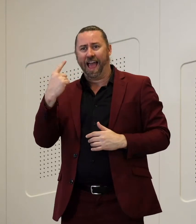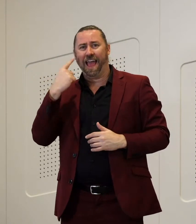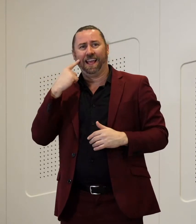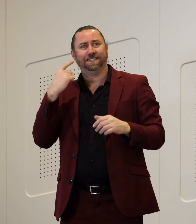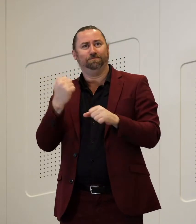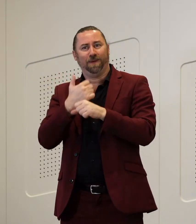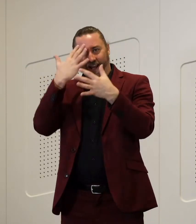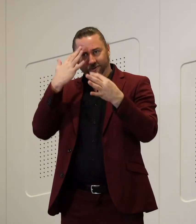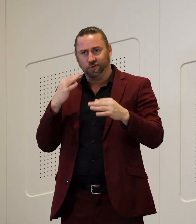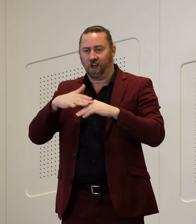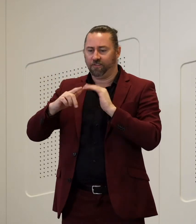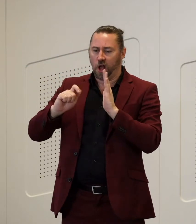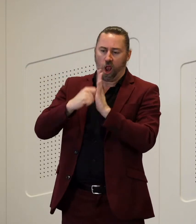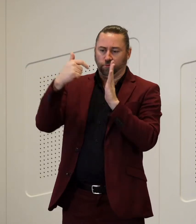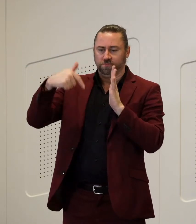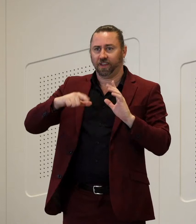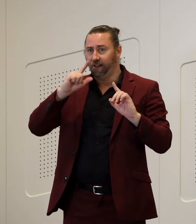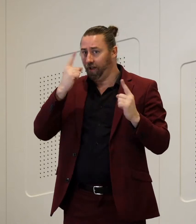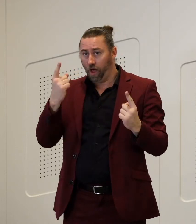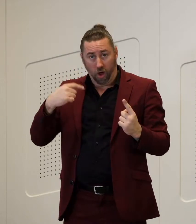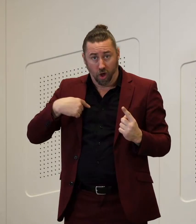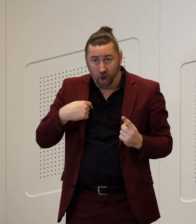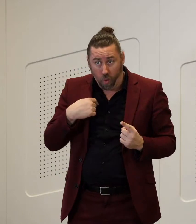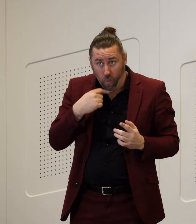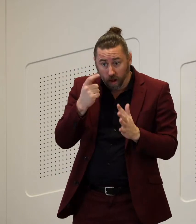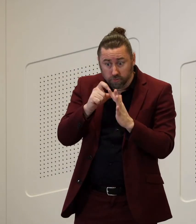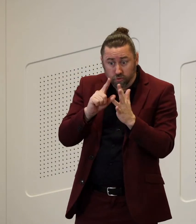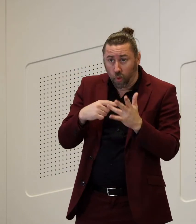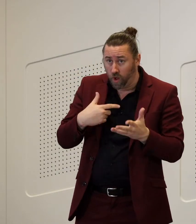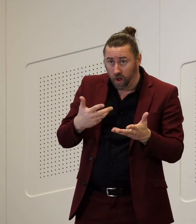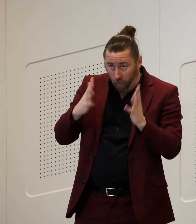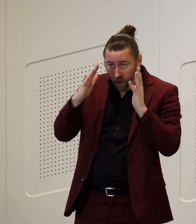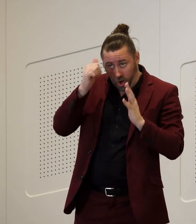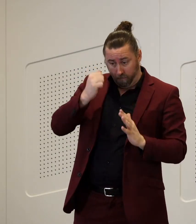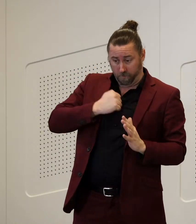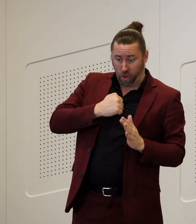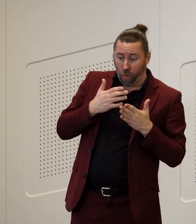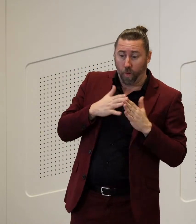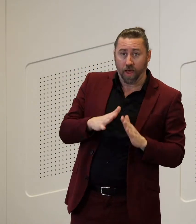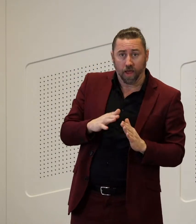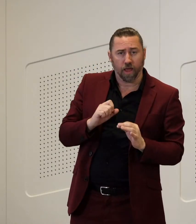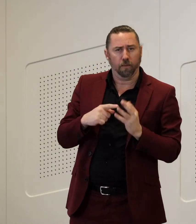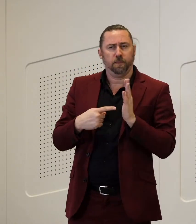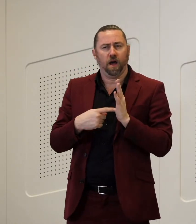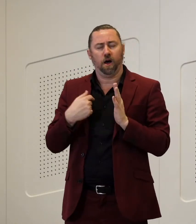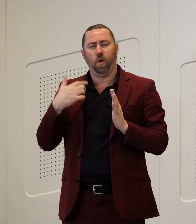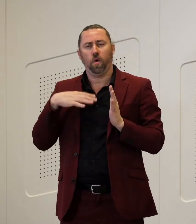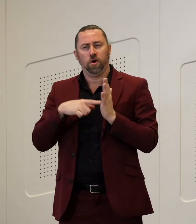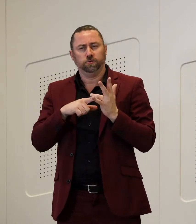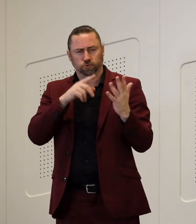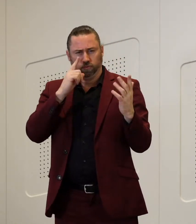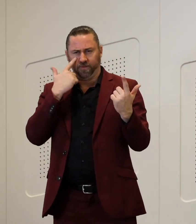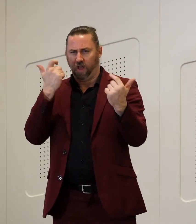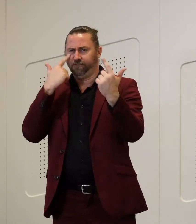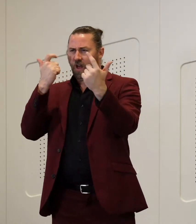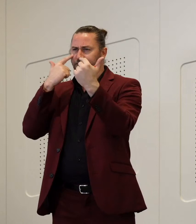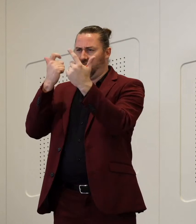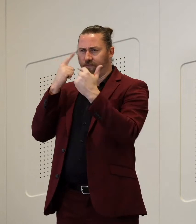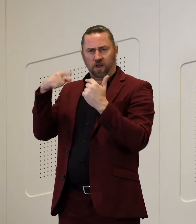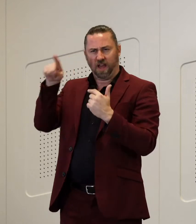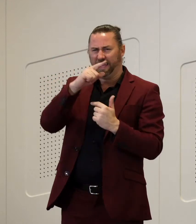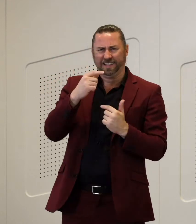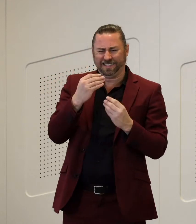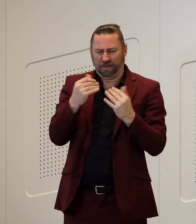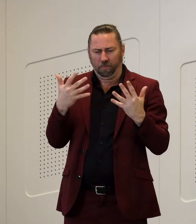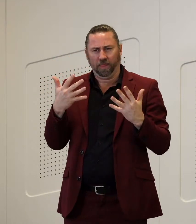locking down, and we know that we're always prepared to do it and we'll do it fast if we need to do it, I just need a bit more information because it's sort